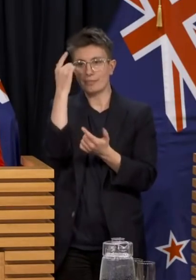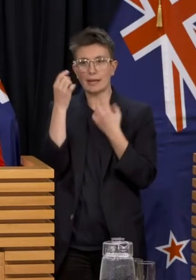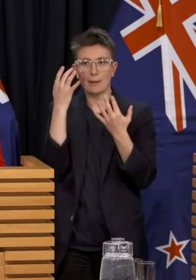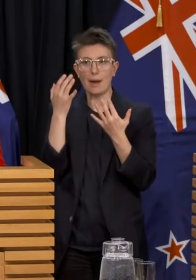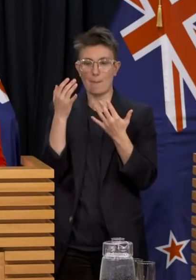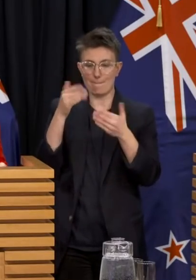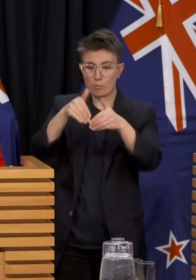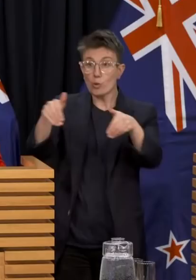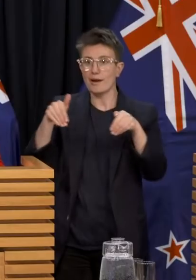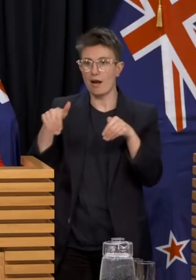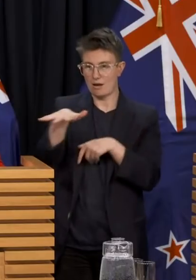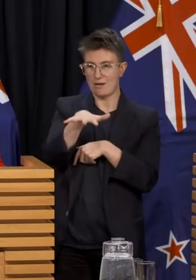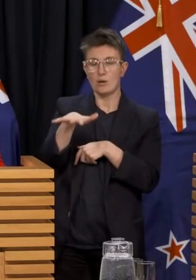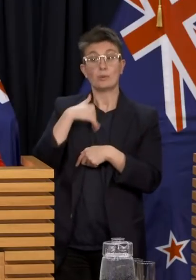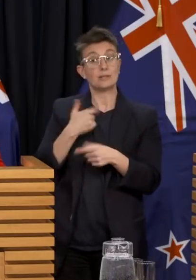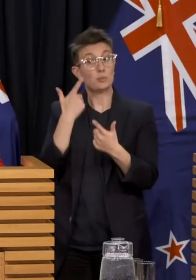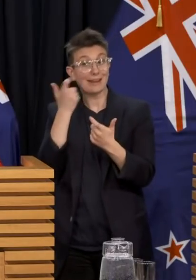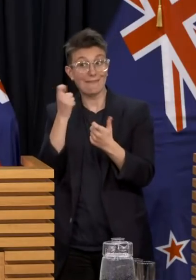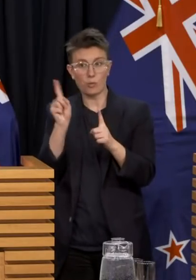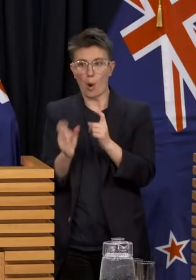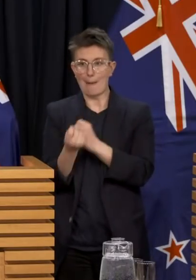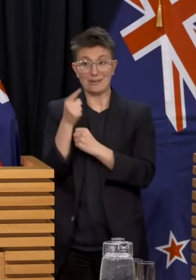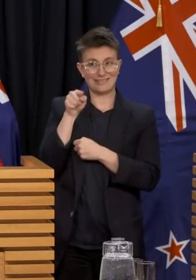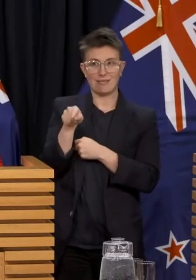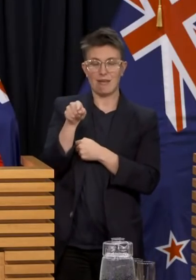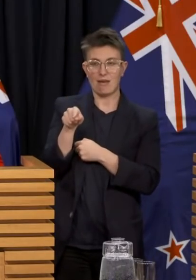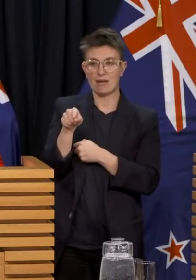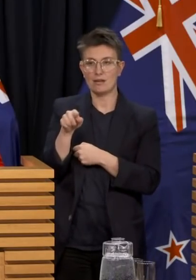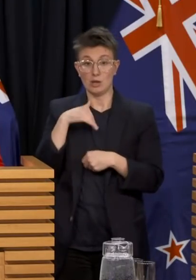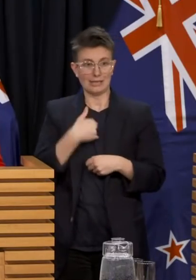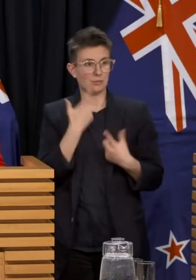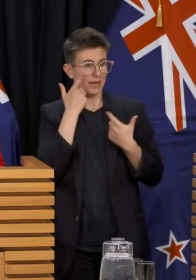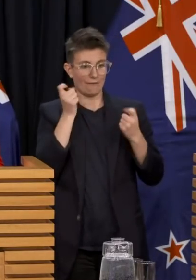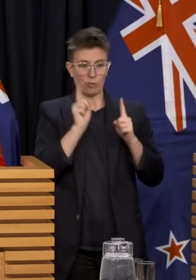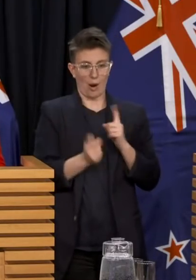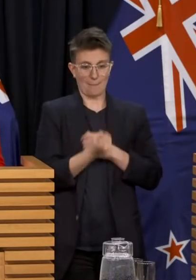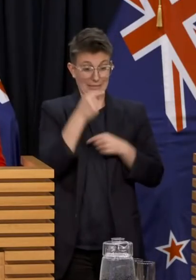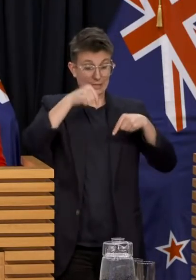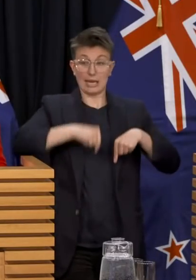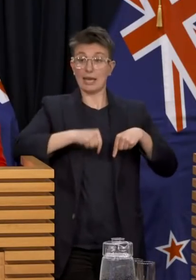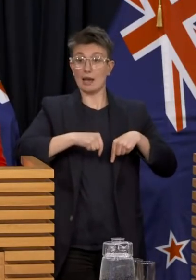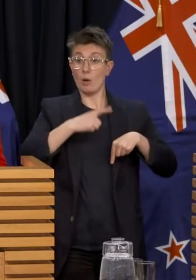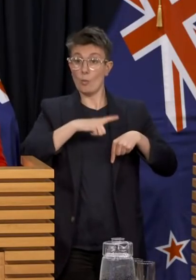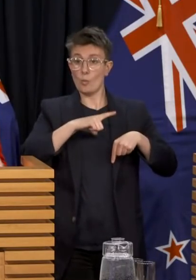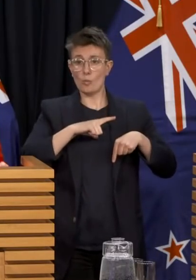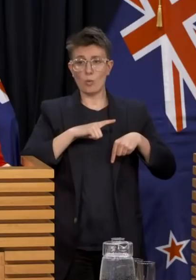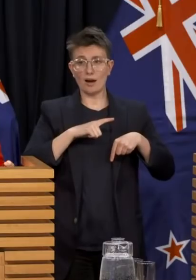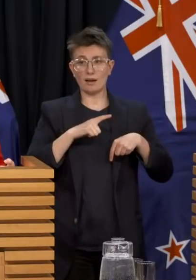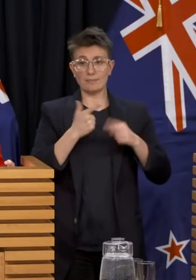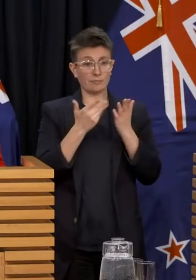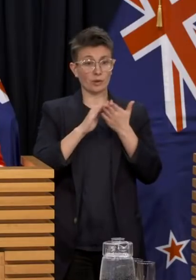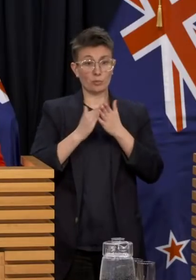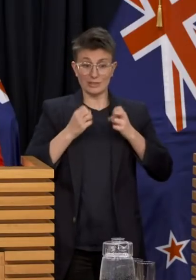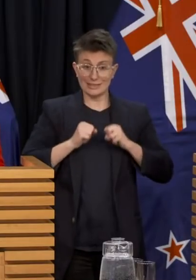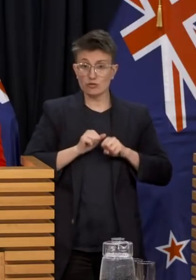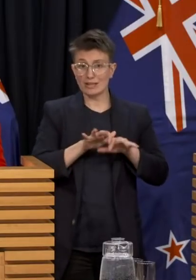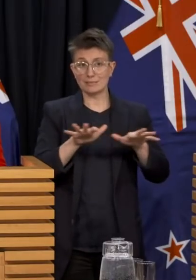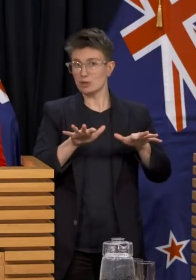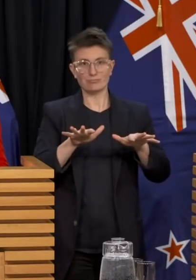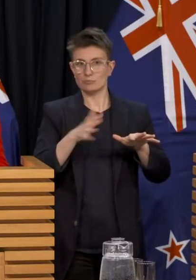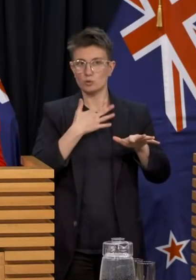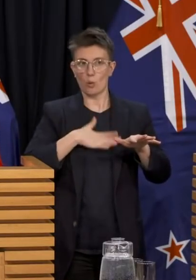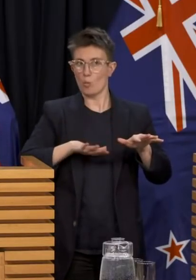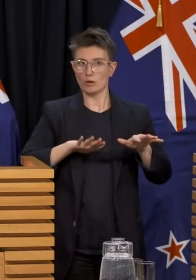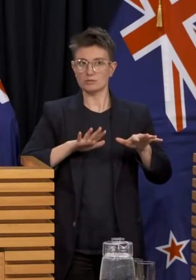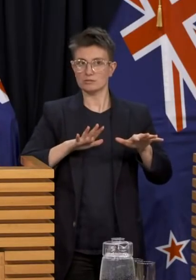And equally, we are saying that we need to maintain our vigilance within New Zealand to maintain our community, our transmission-free status within New